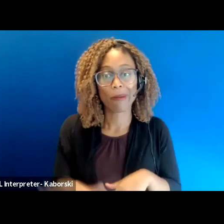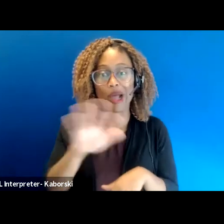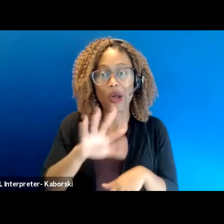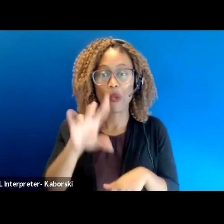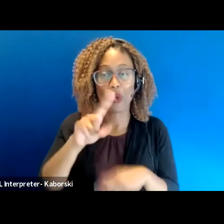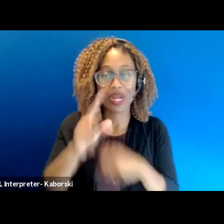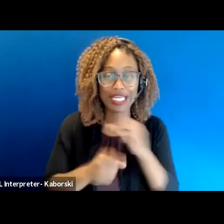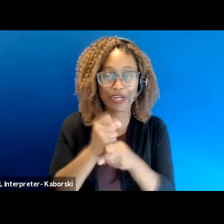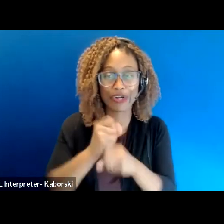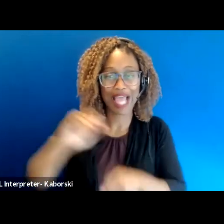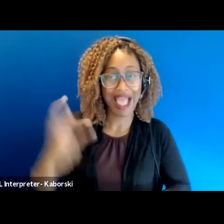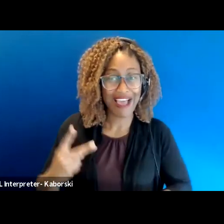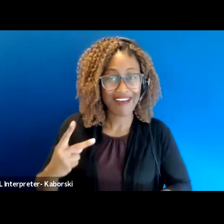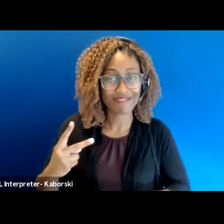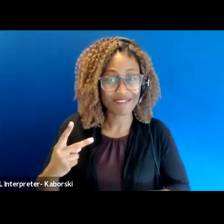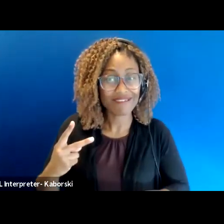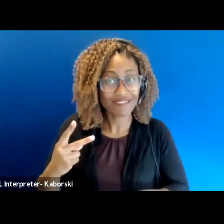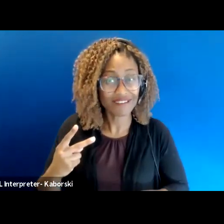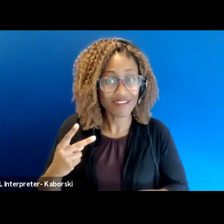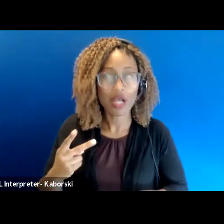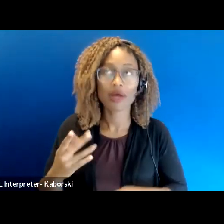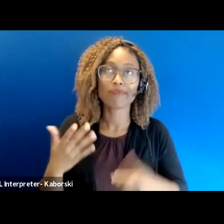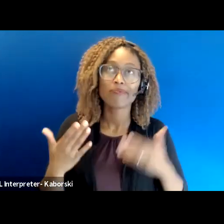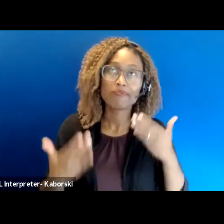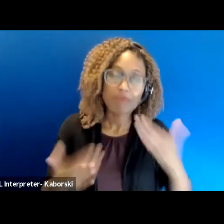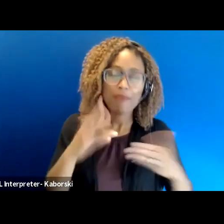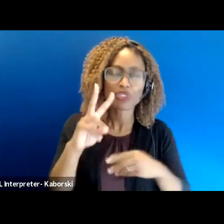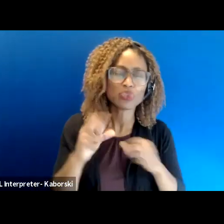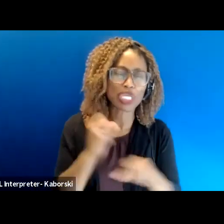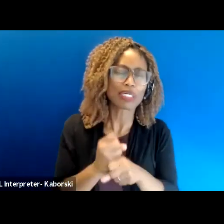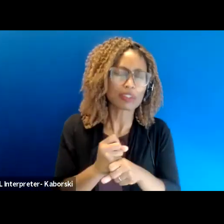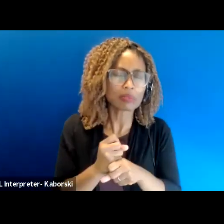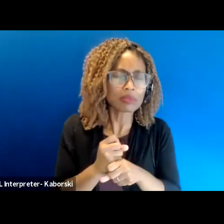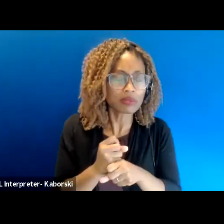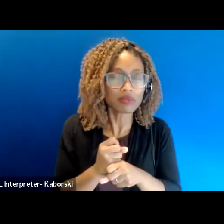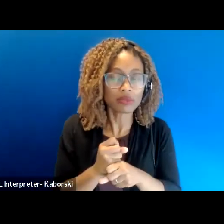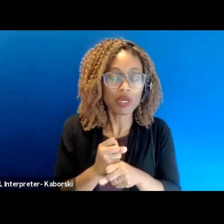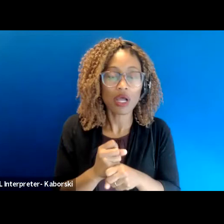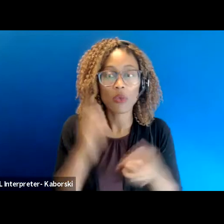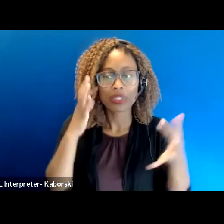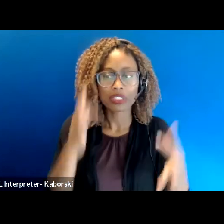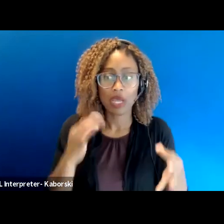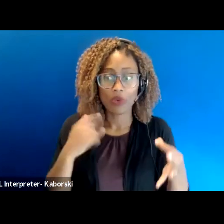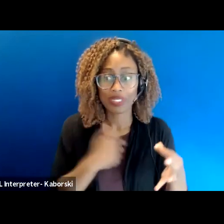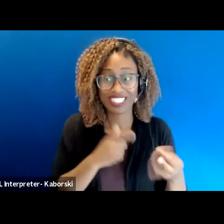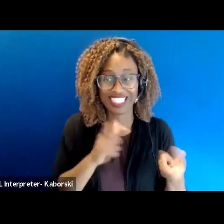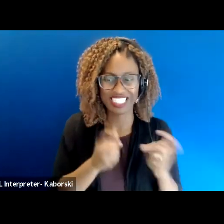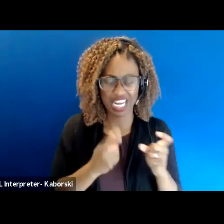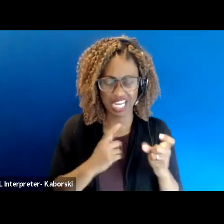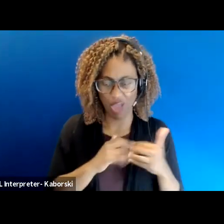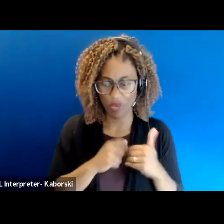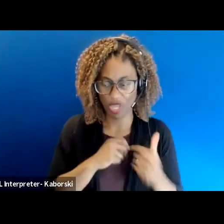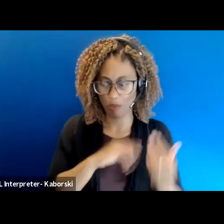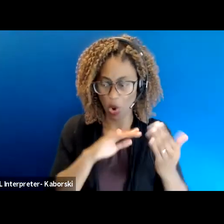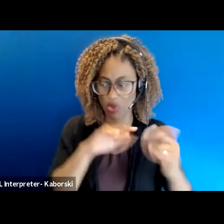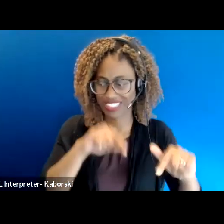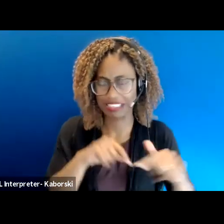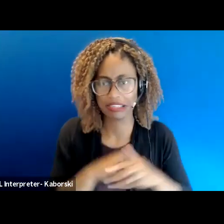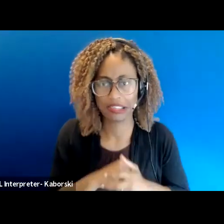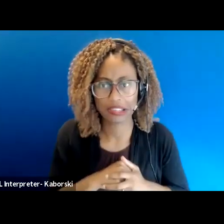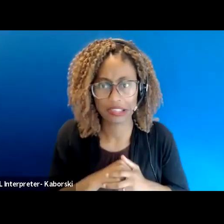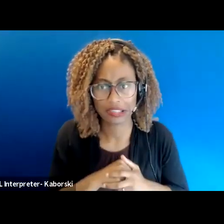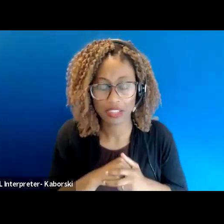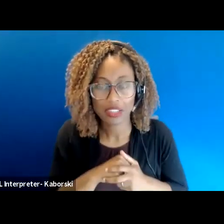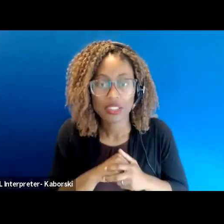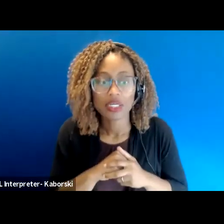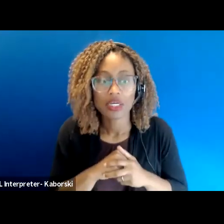years, maybe almost 2. Then we decided that we needed to change our direction. And I don't